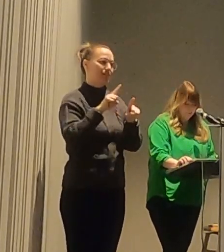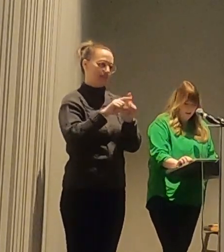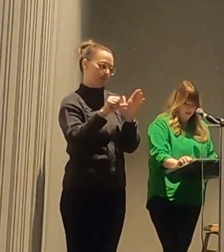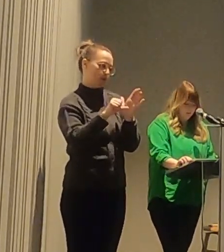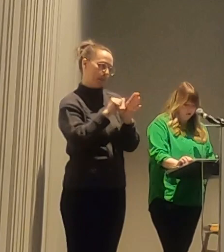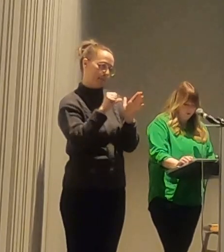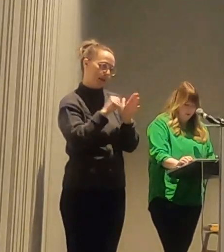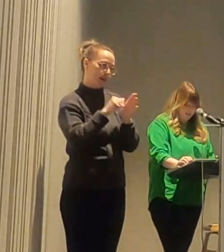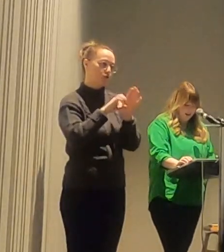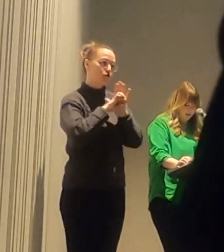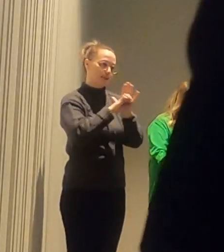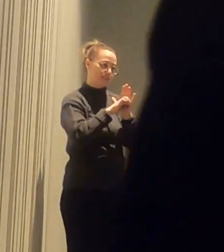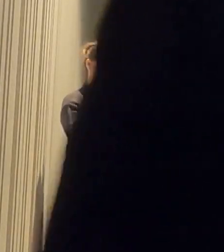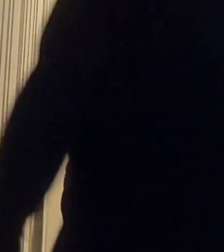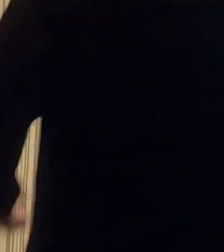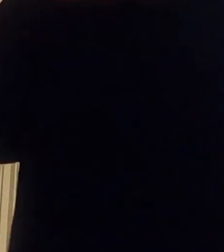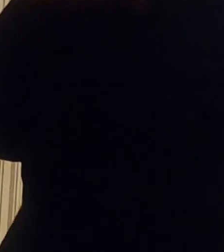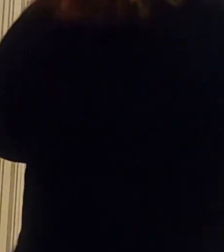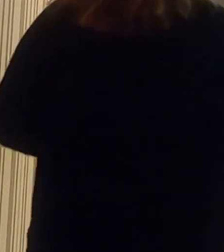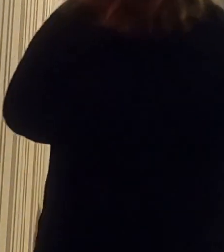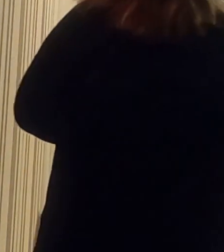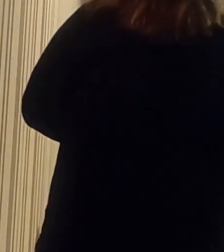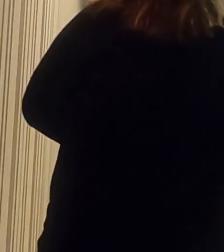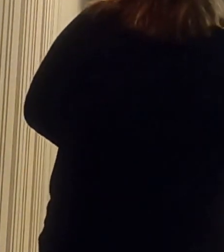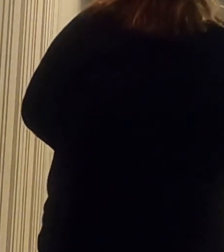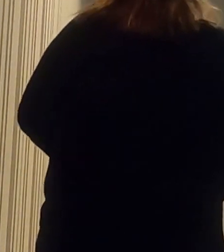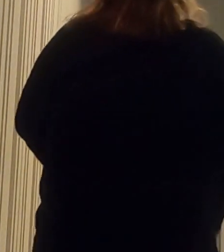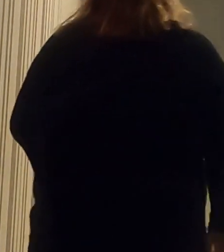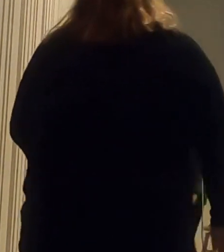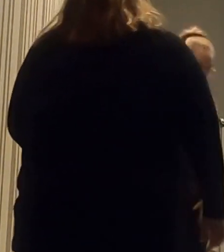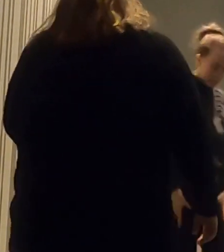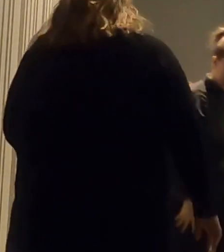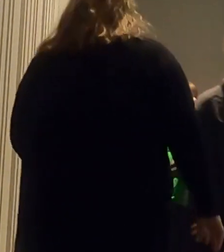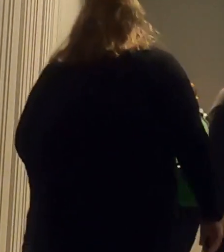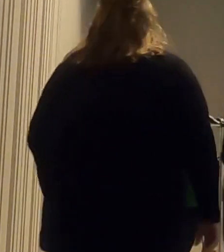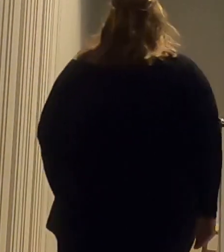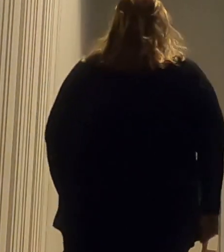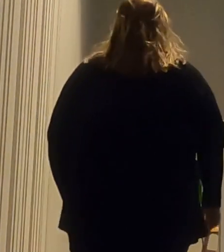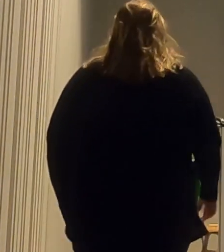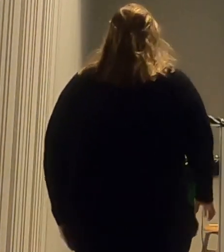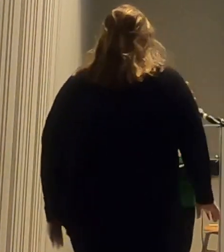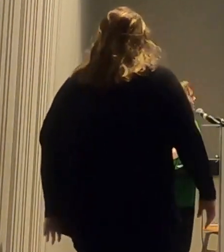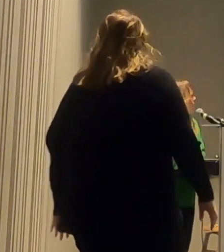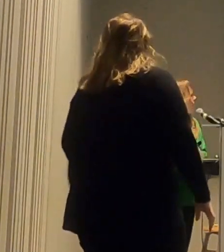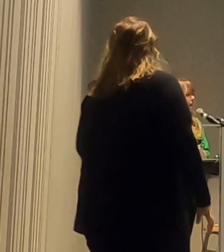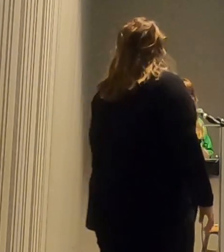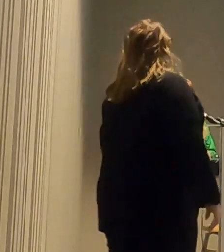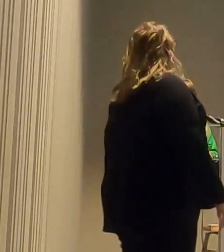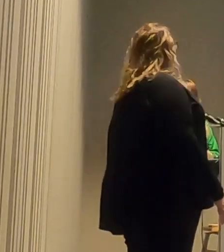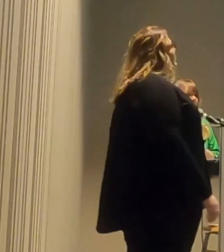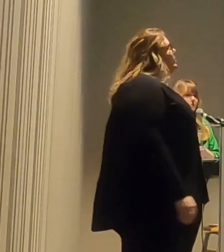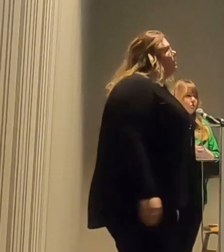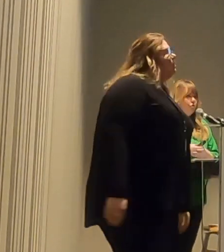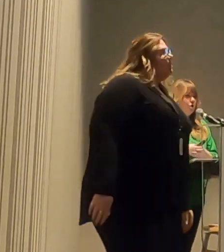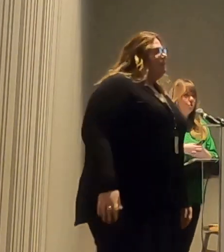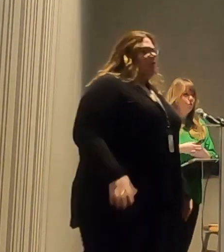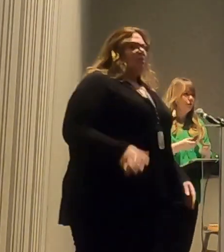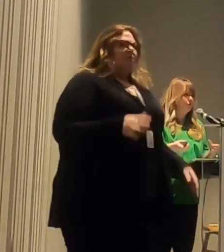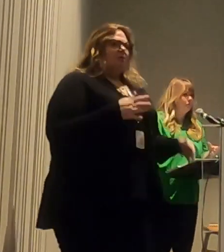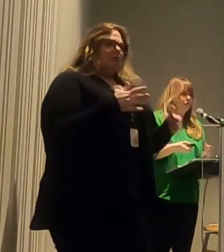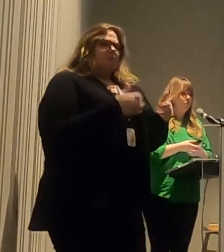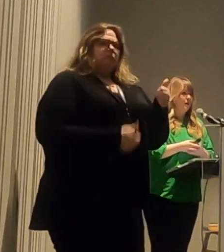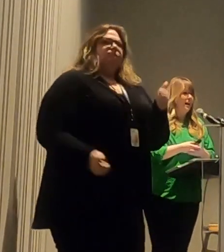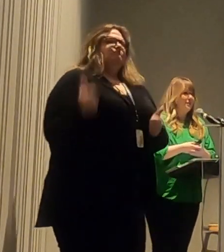pages, examples from that document. The emperor hired artists to create these detailed drawings so that there was